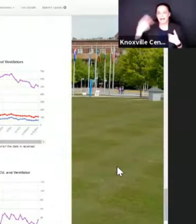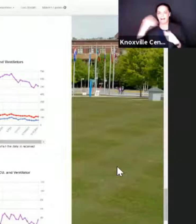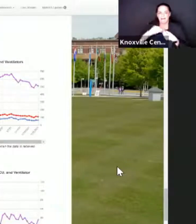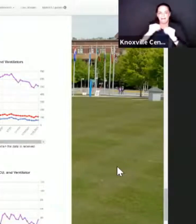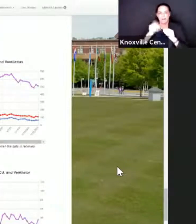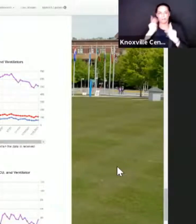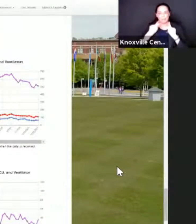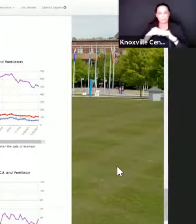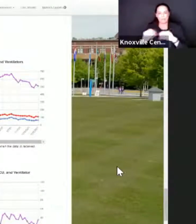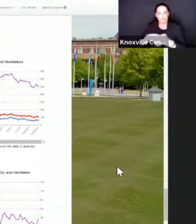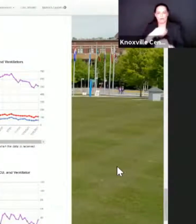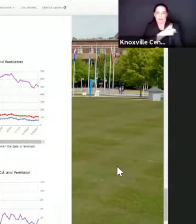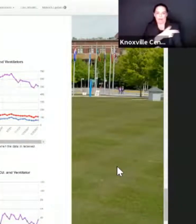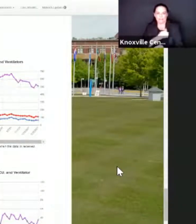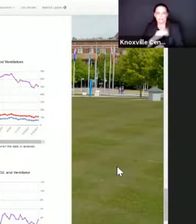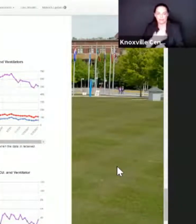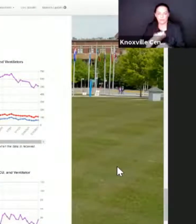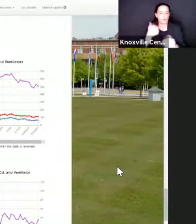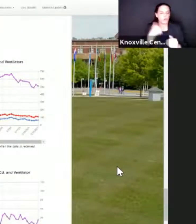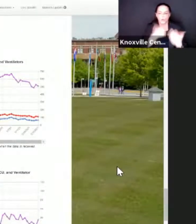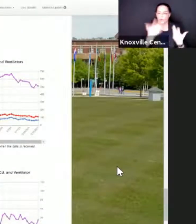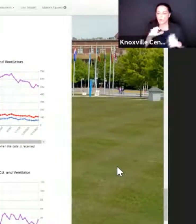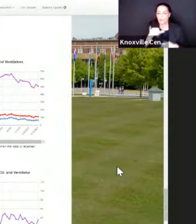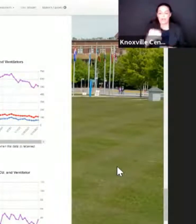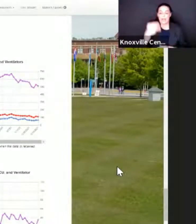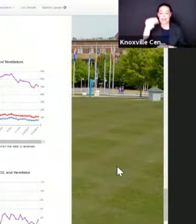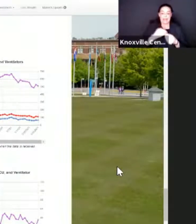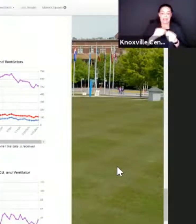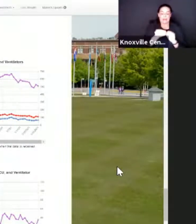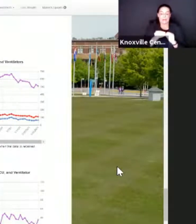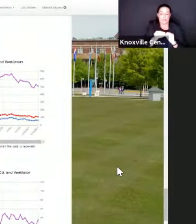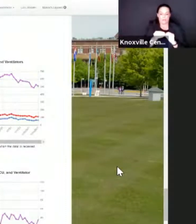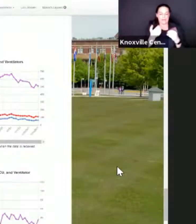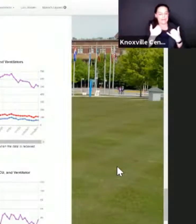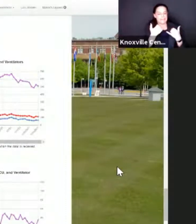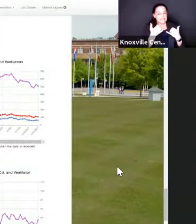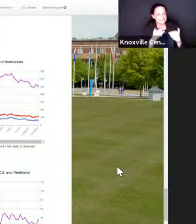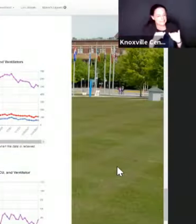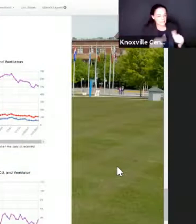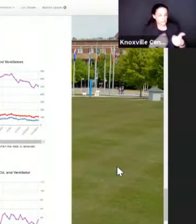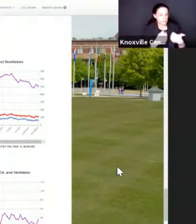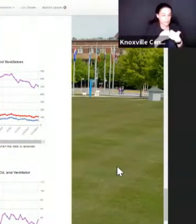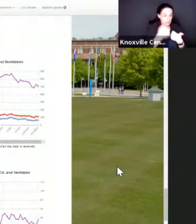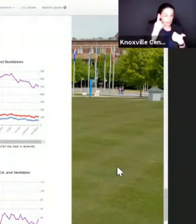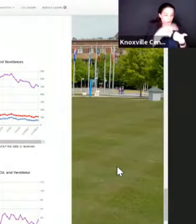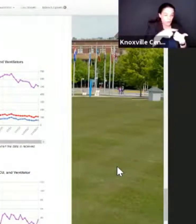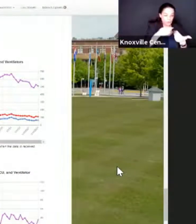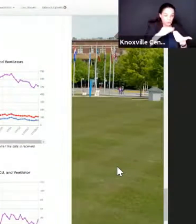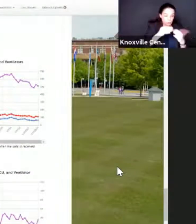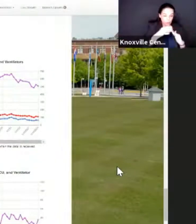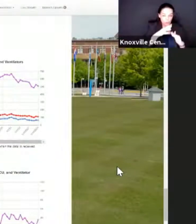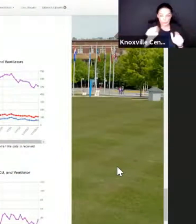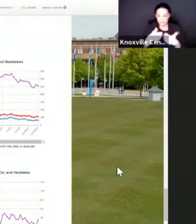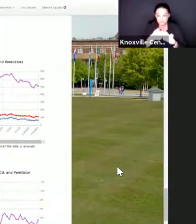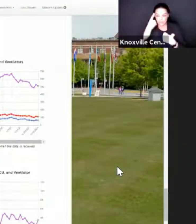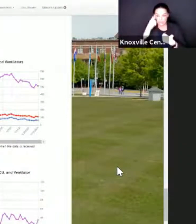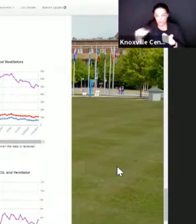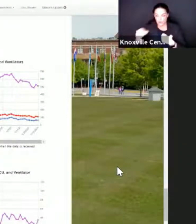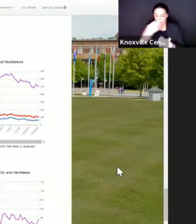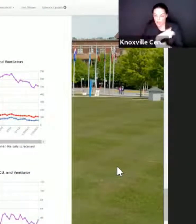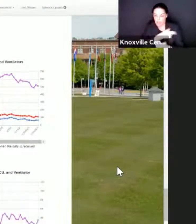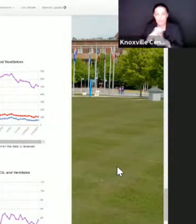don't want a high number that is still challenging for the community, challenging for the hospitals to become normalized.